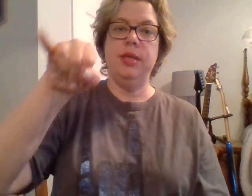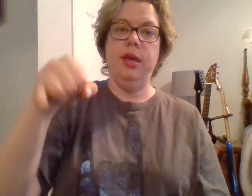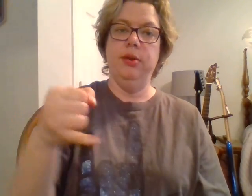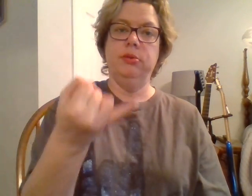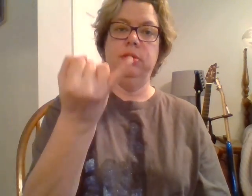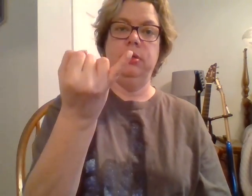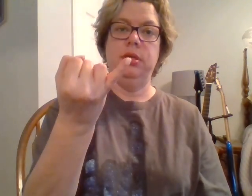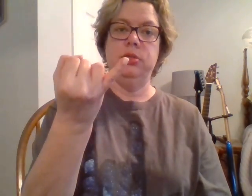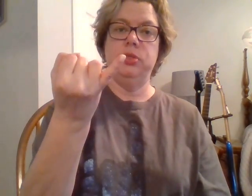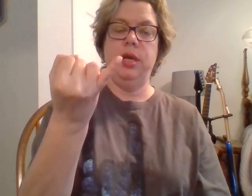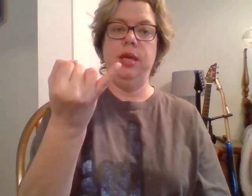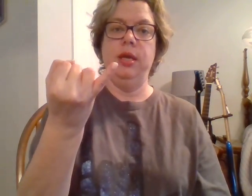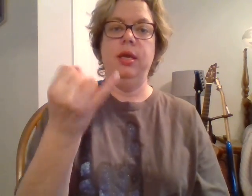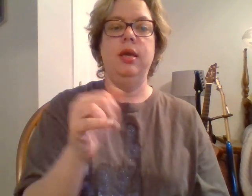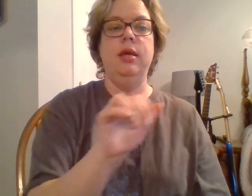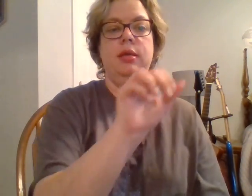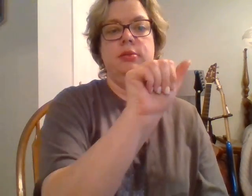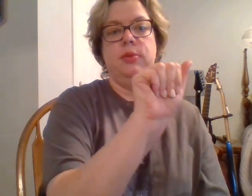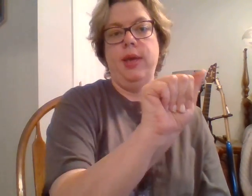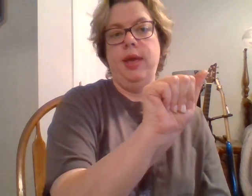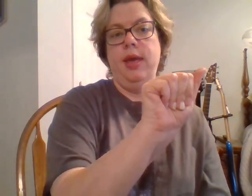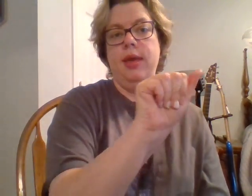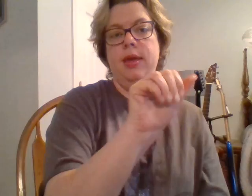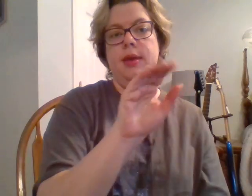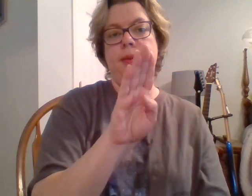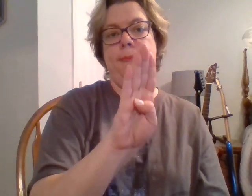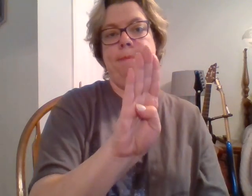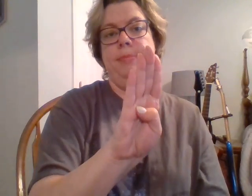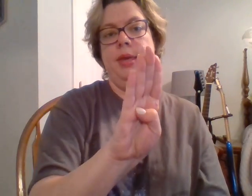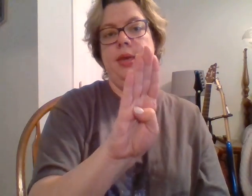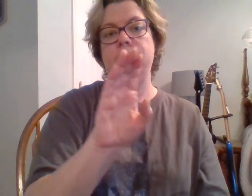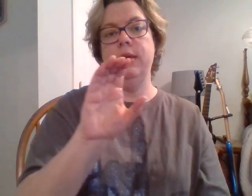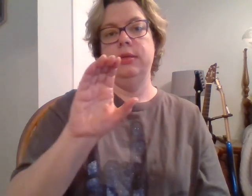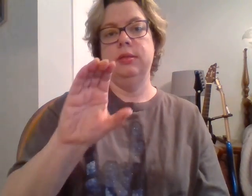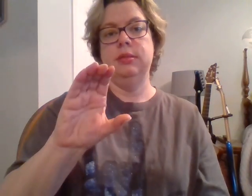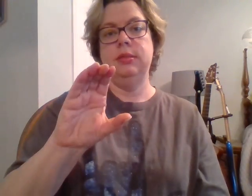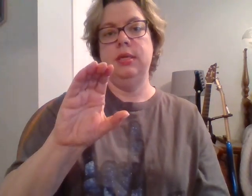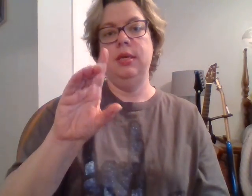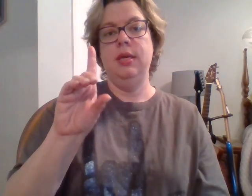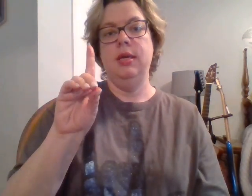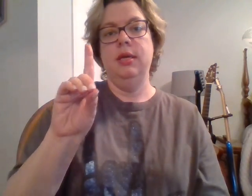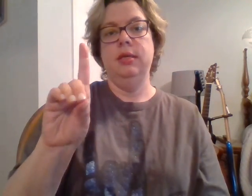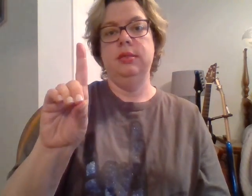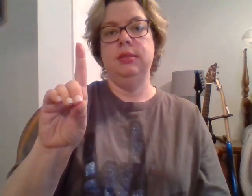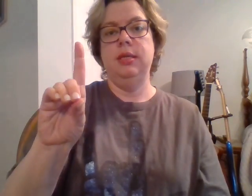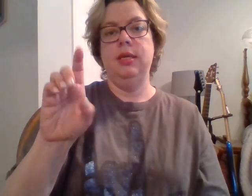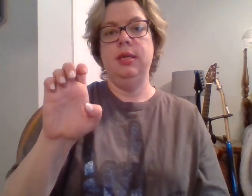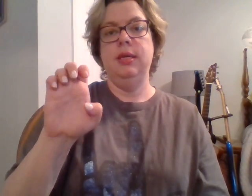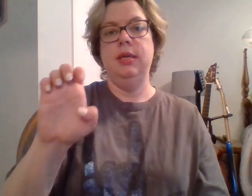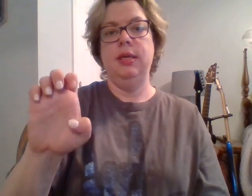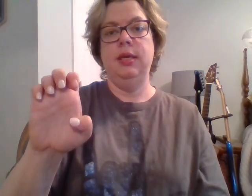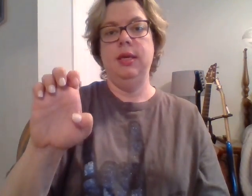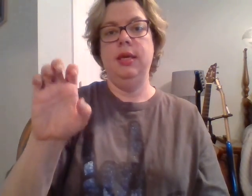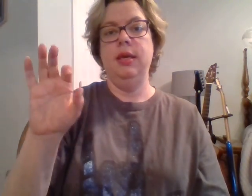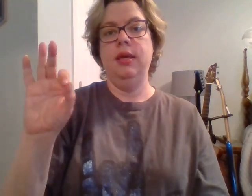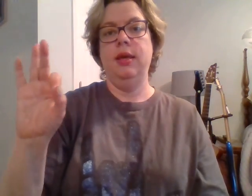air, J. So A, B, C, D, E,